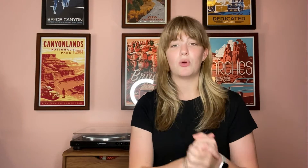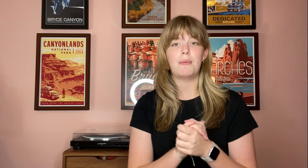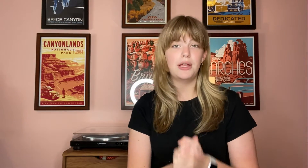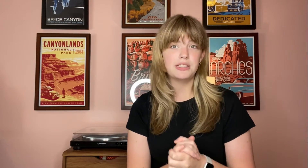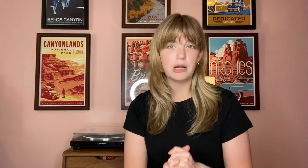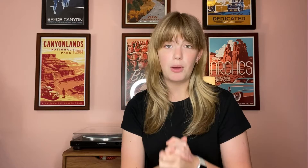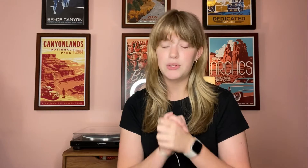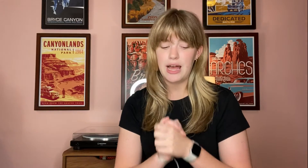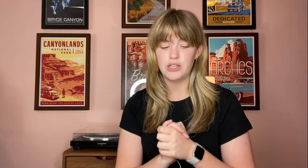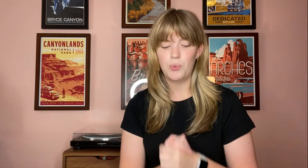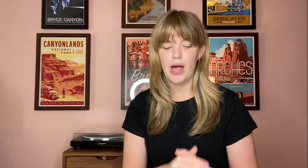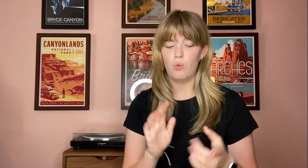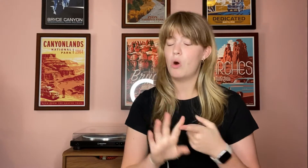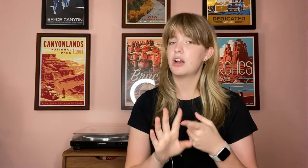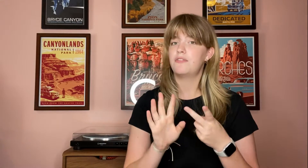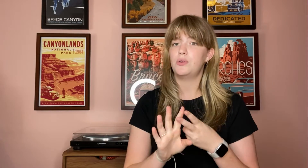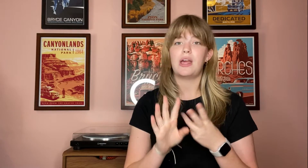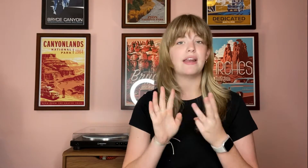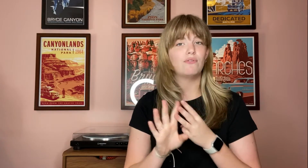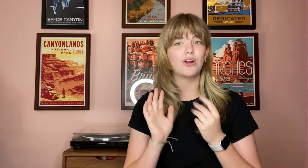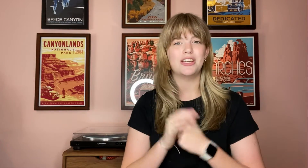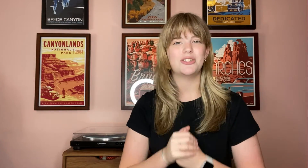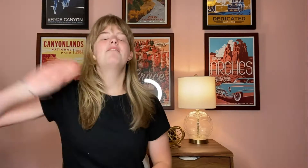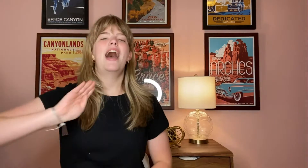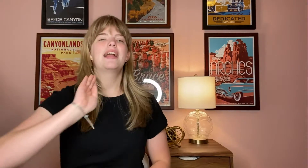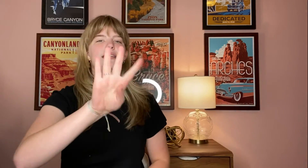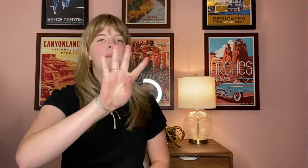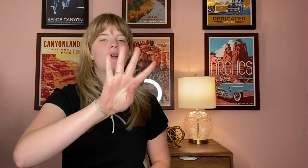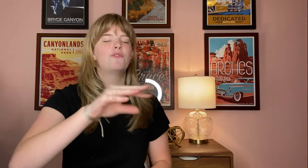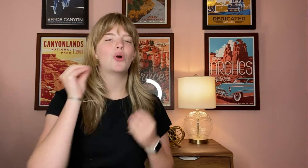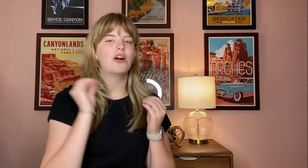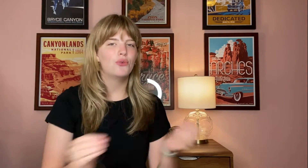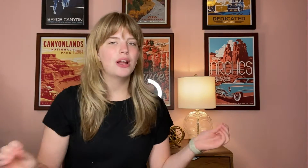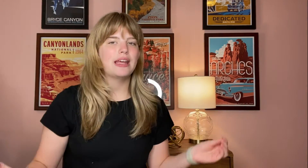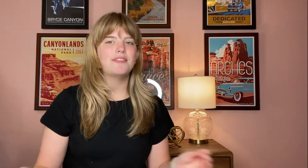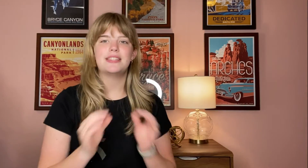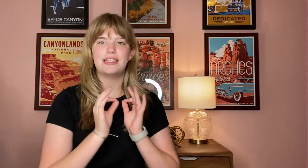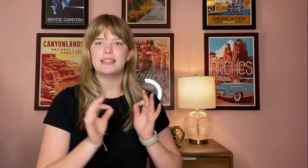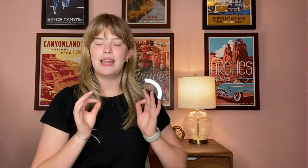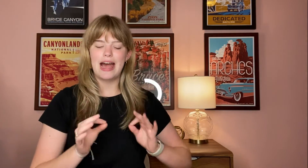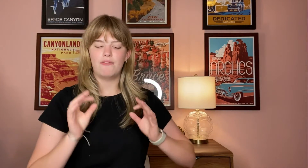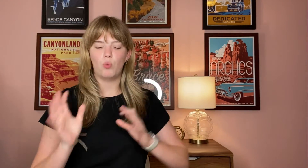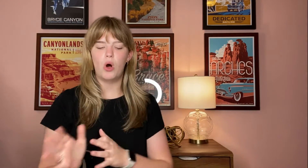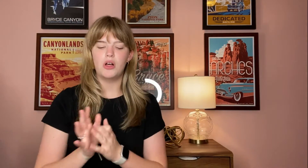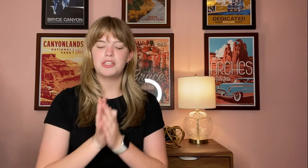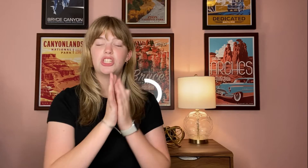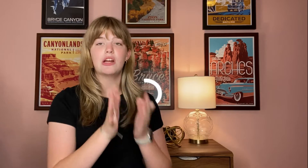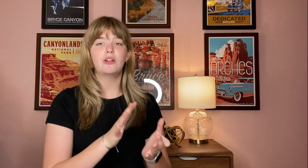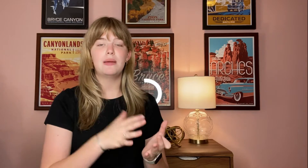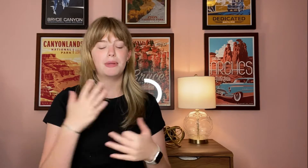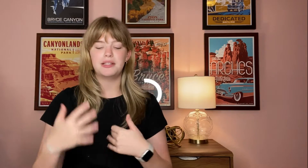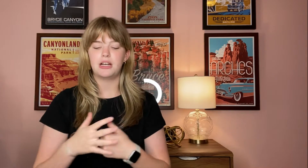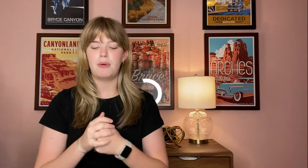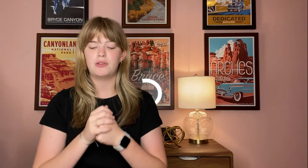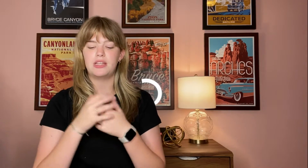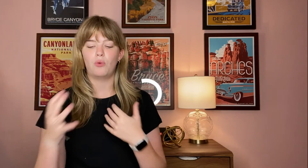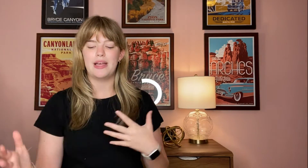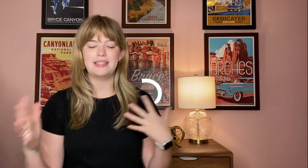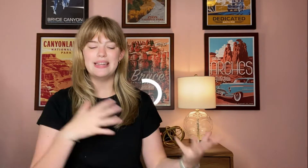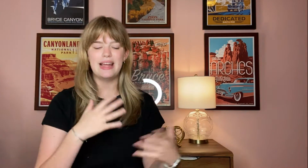a military post as well: water, food, and forage. Fact number 4, Fort Davis doesn't have walls. Generally, military posts in the West didn't have